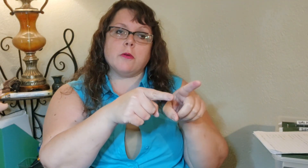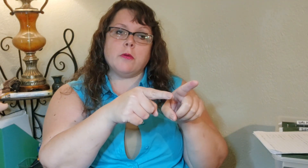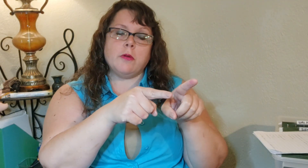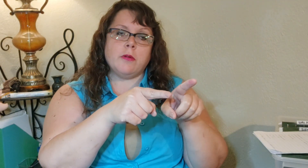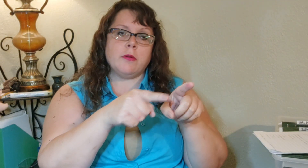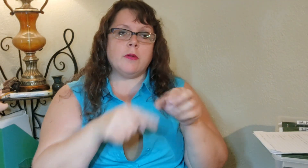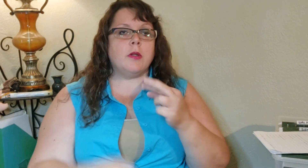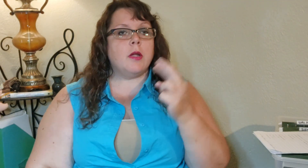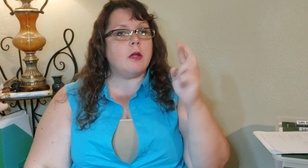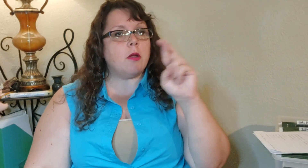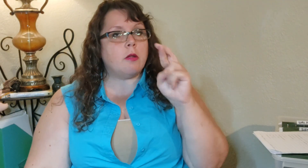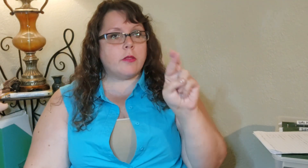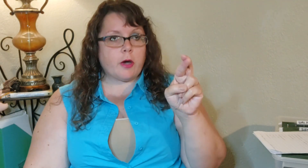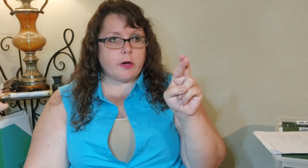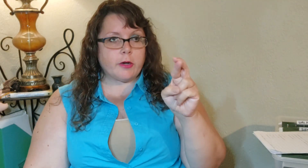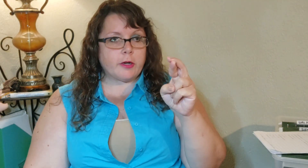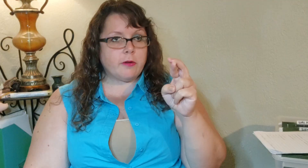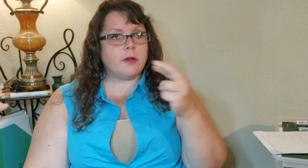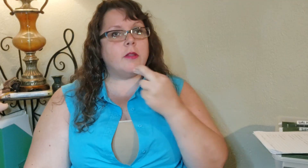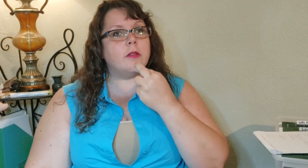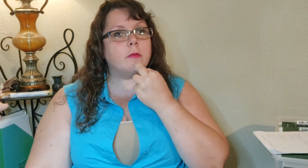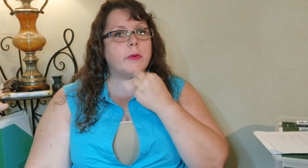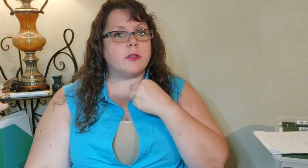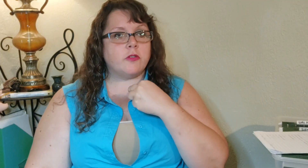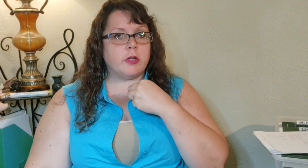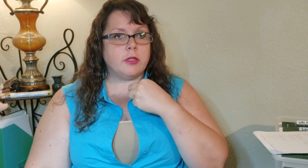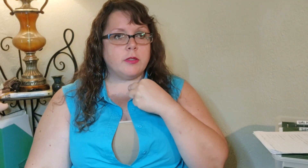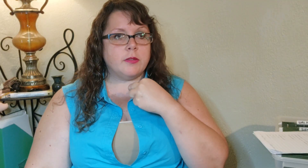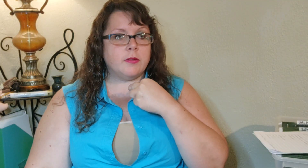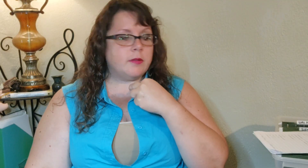go the R restaurant,